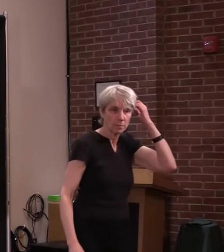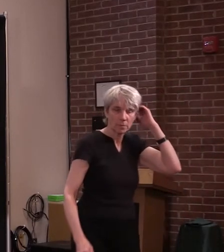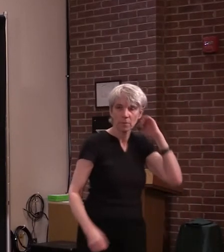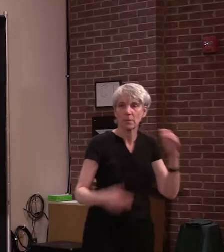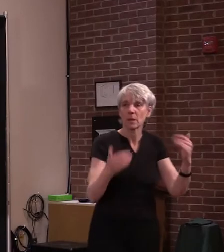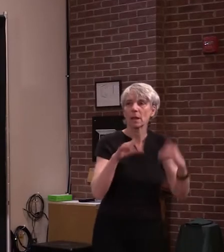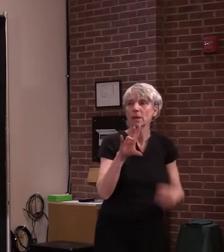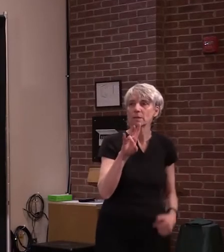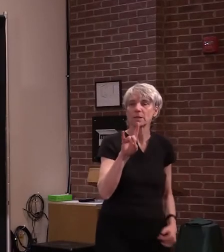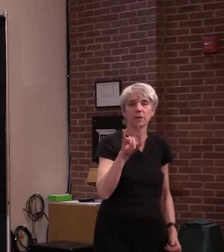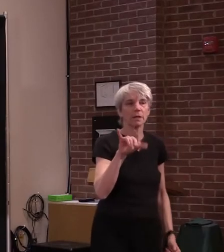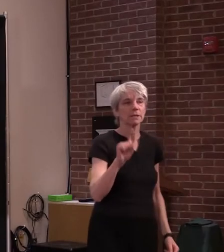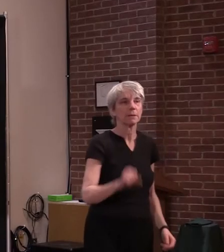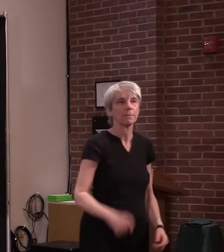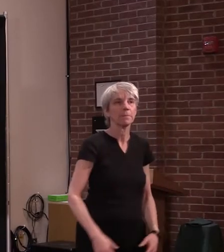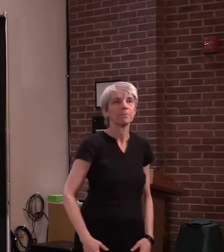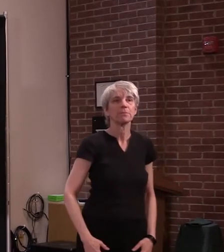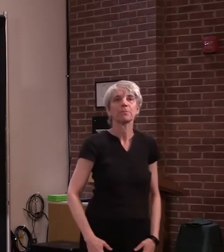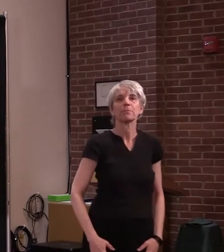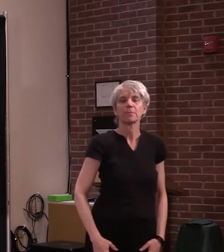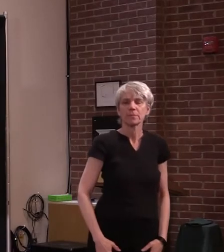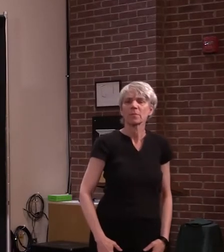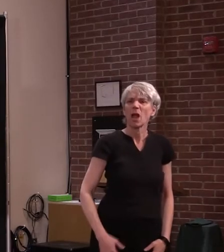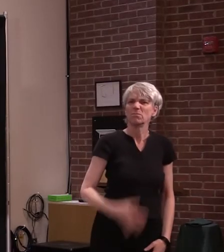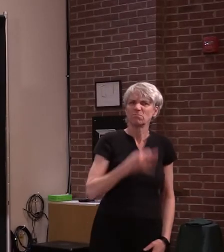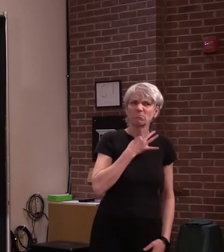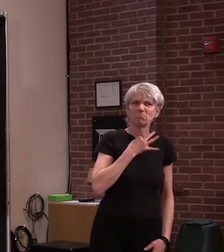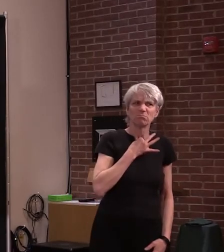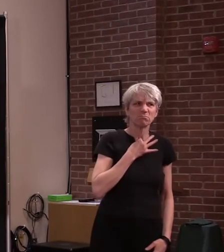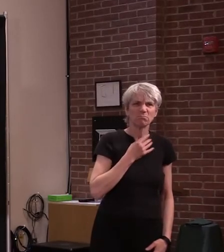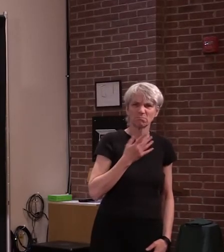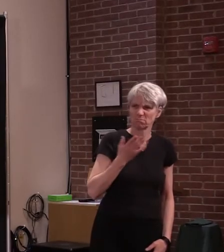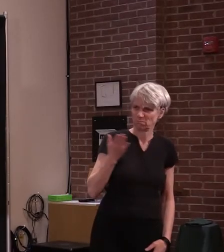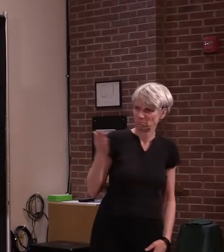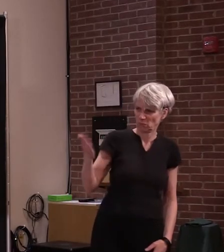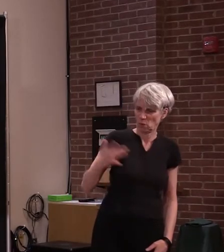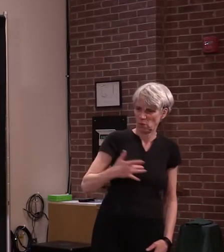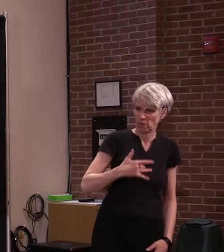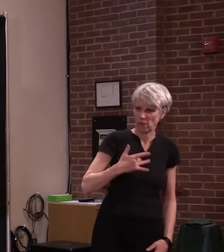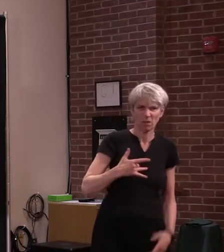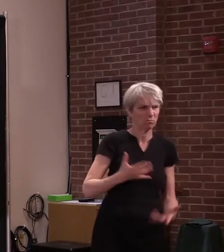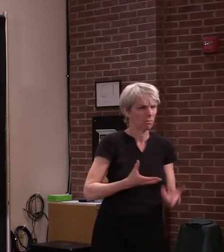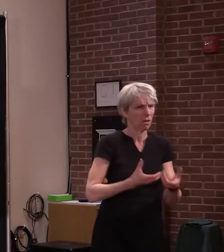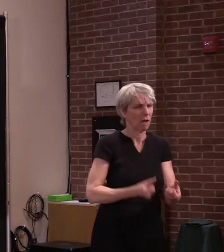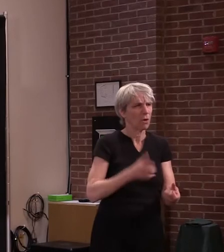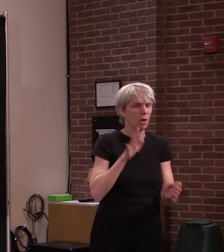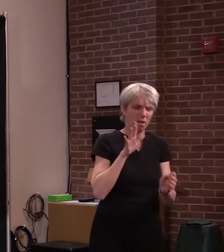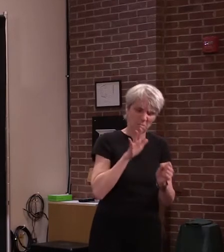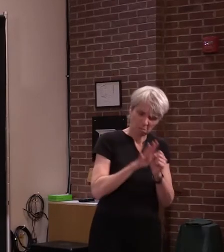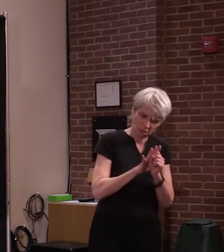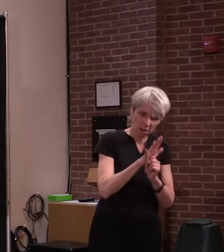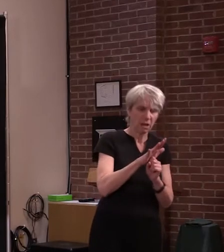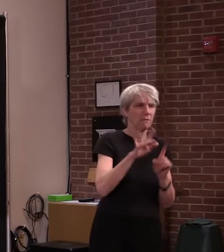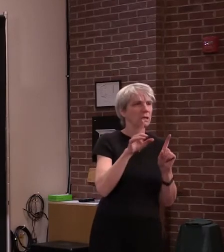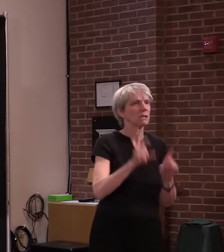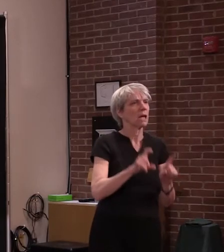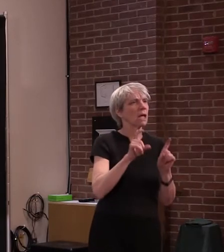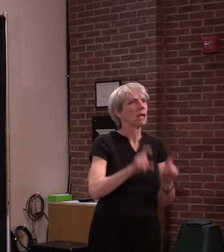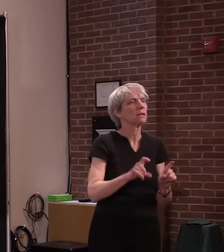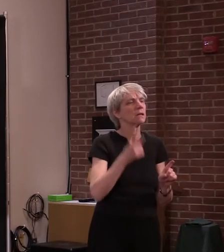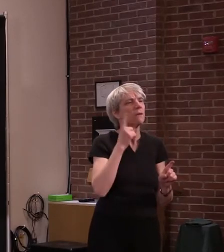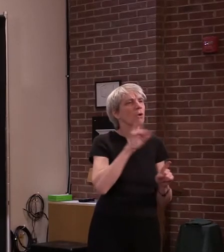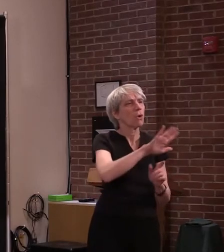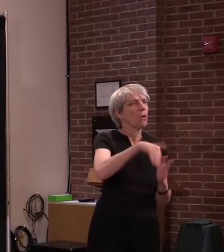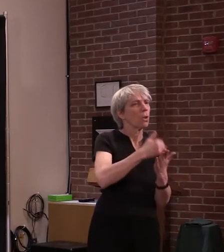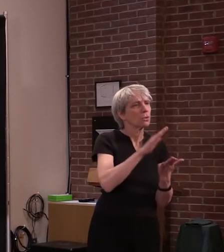Hi, yeah, I'm just wondering if the state is confident that there will be enough of these rapid tests for everyone who wants them through the school programs.